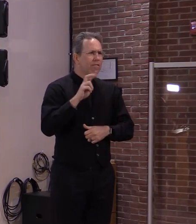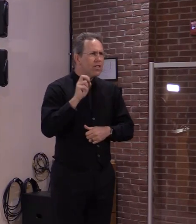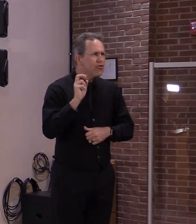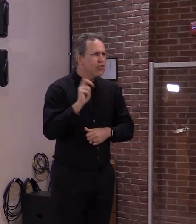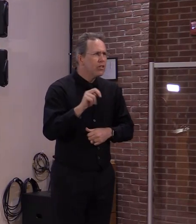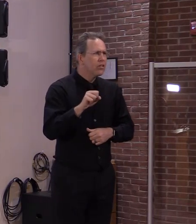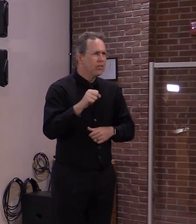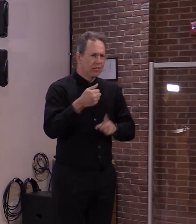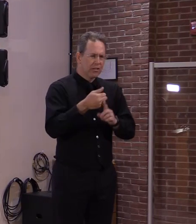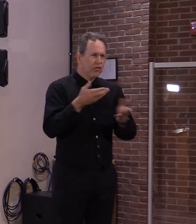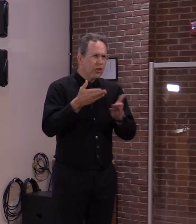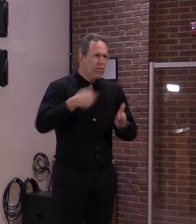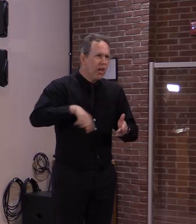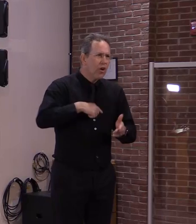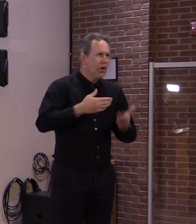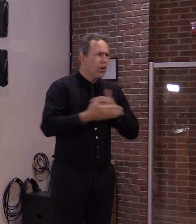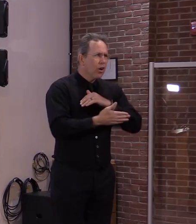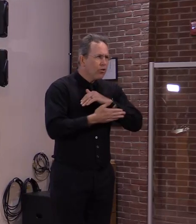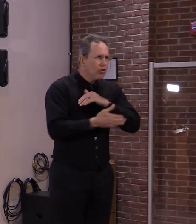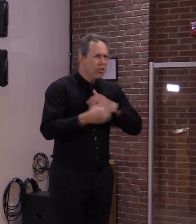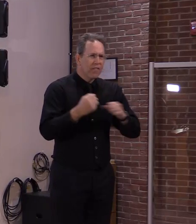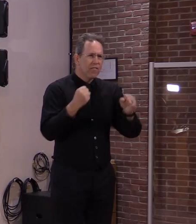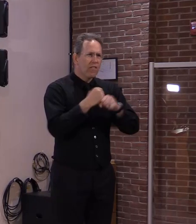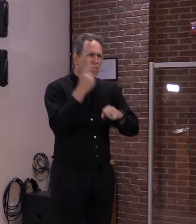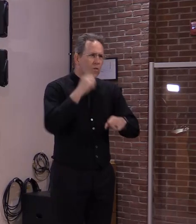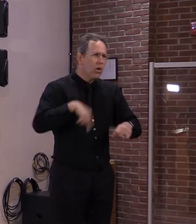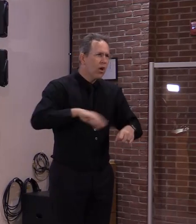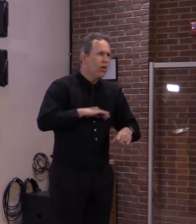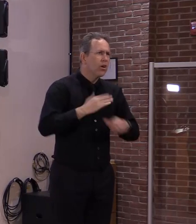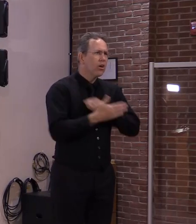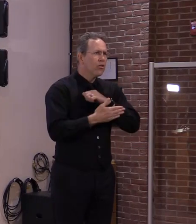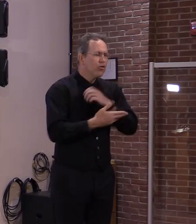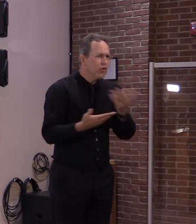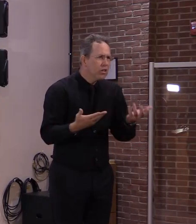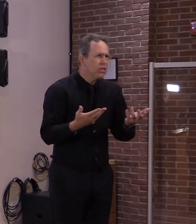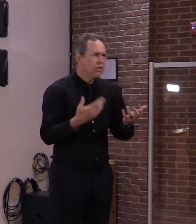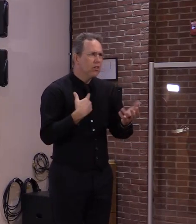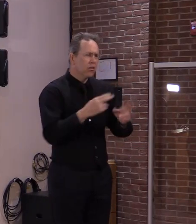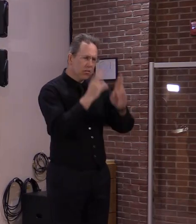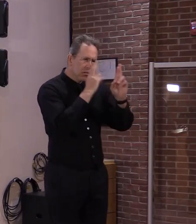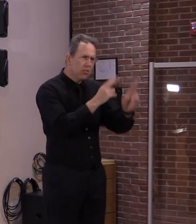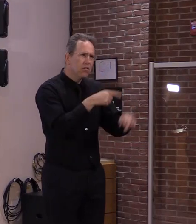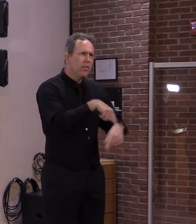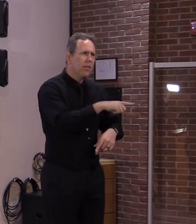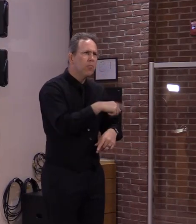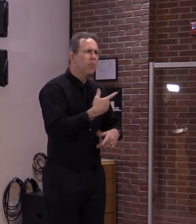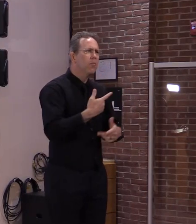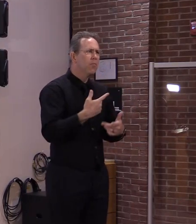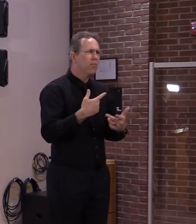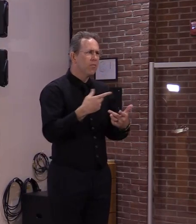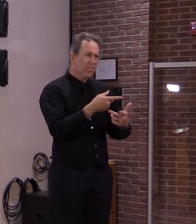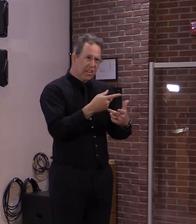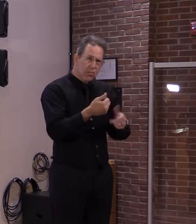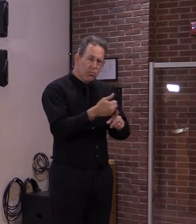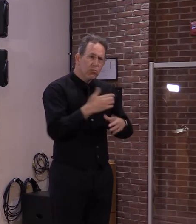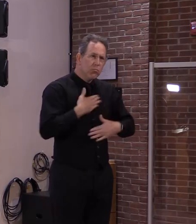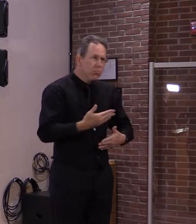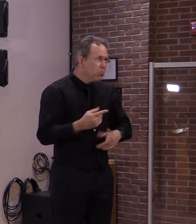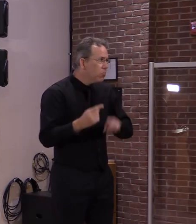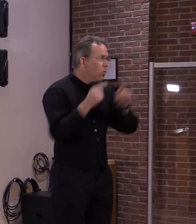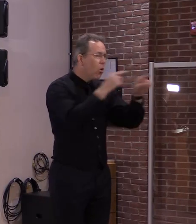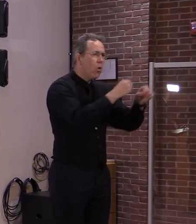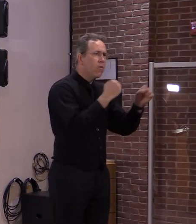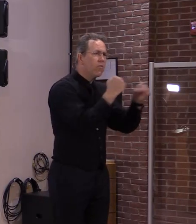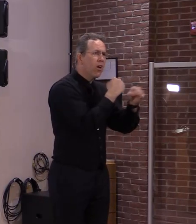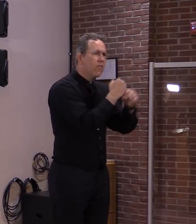battle, run towards danger instead of running away from it, trying to protect our freedom and our